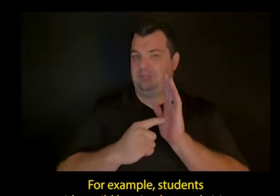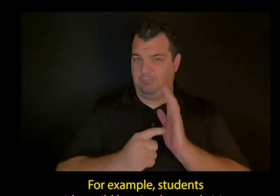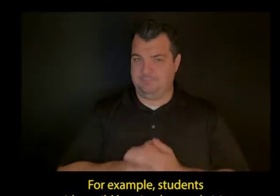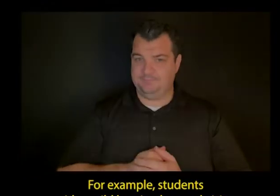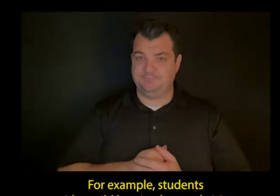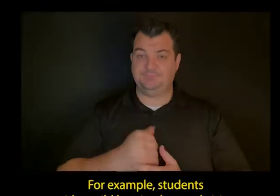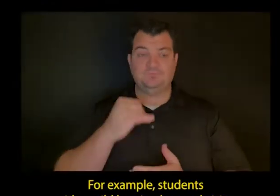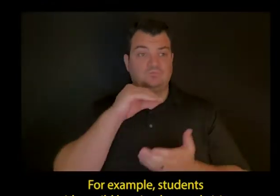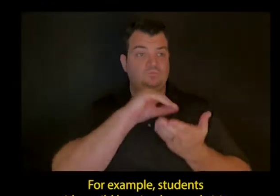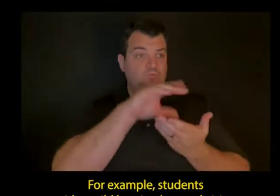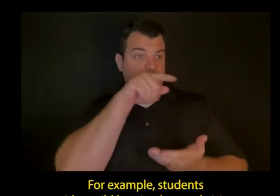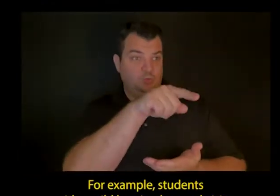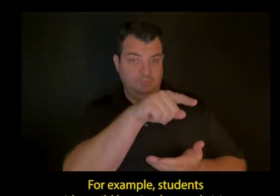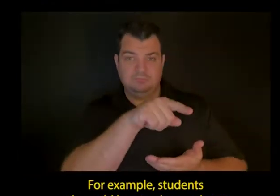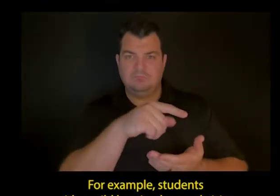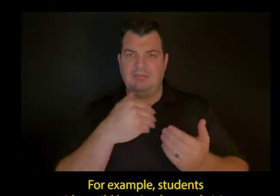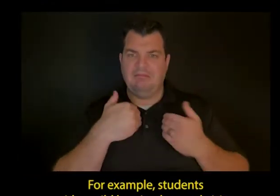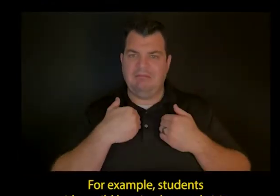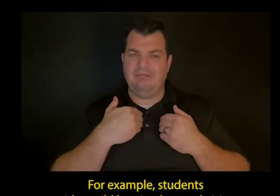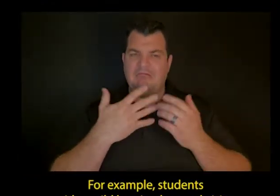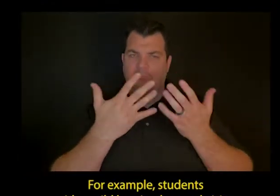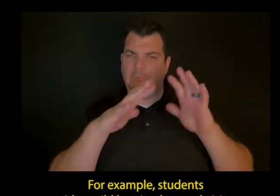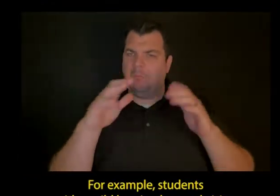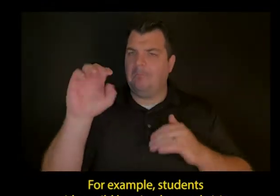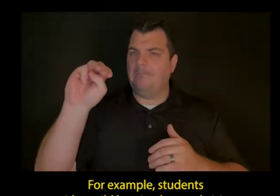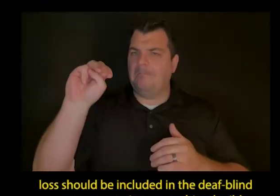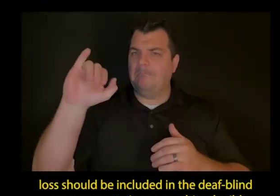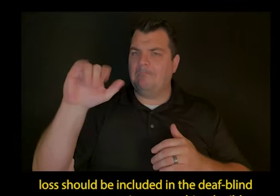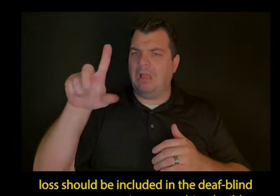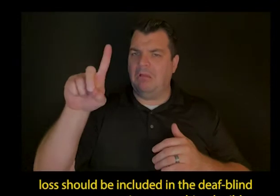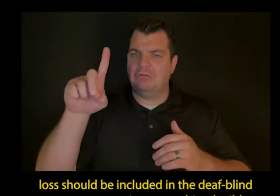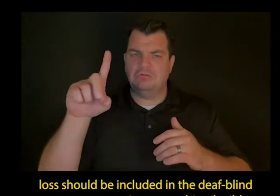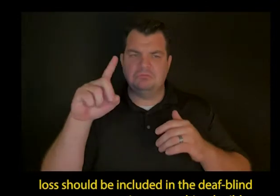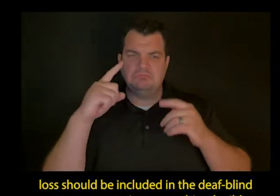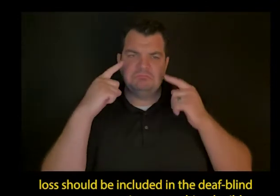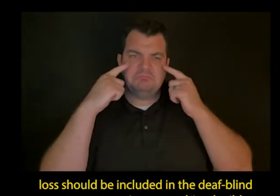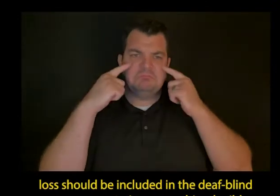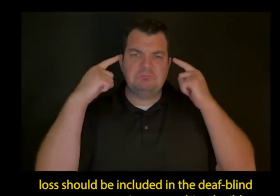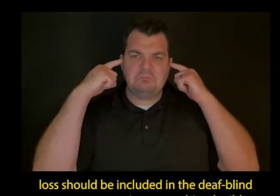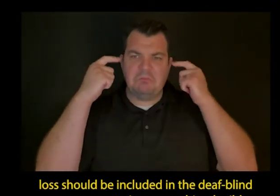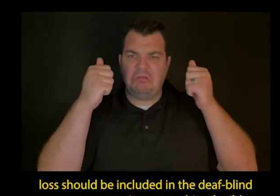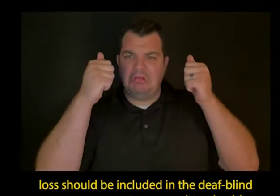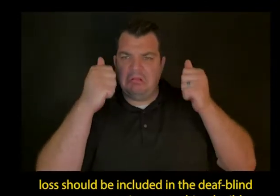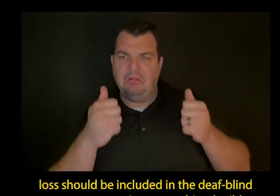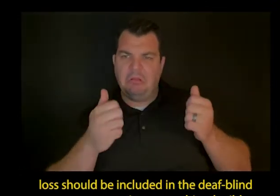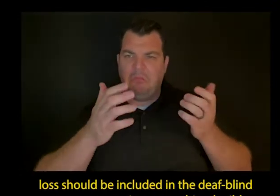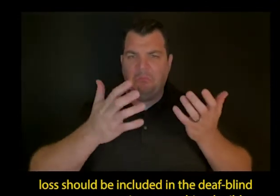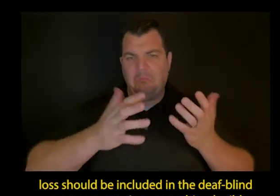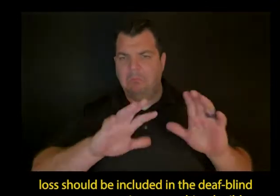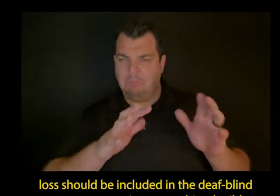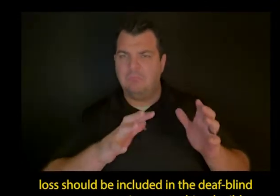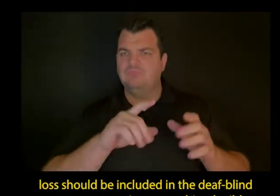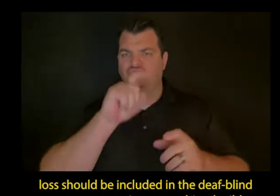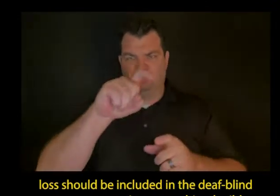For example, students with a mild hearing loss and vision loss should be included in the deafblind census count.